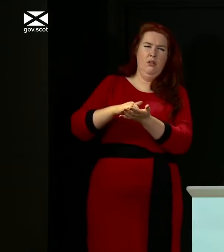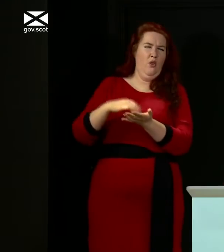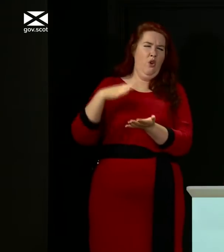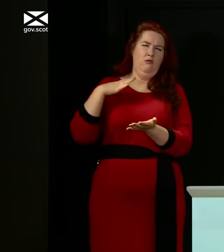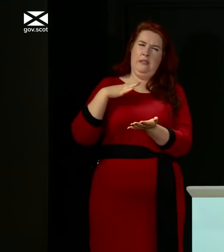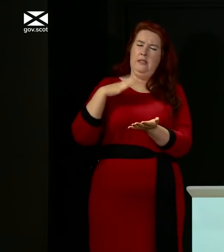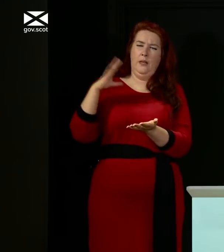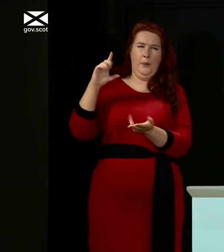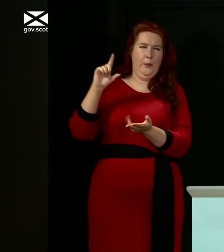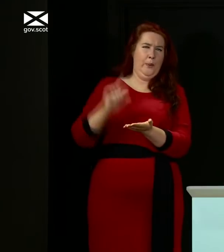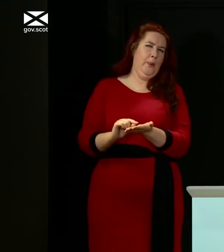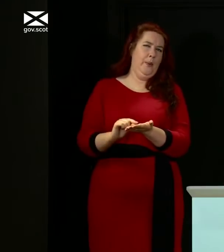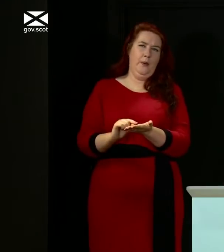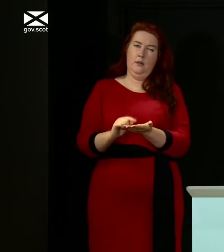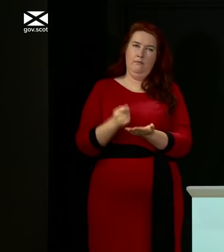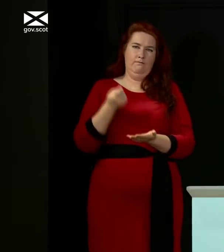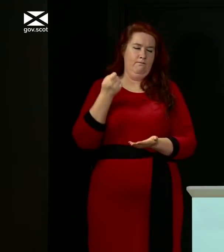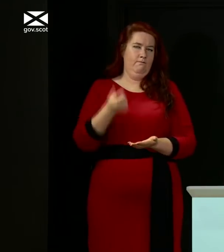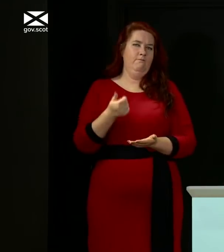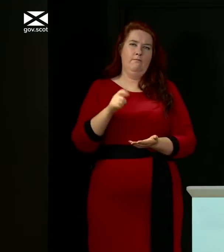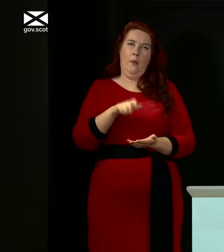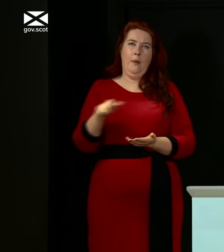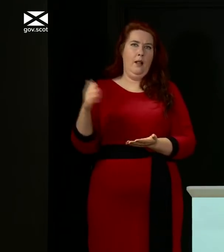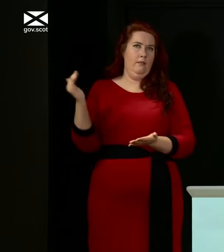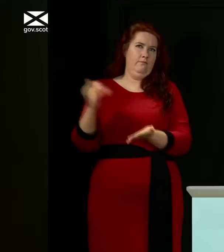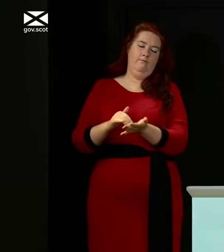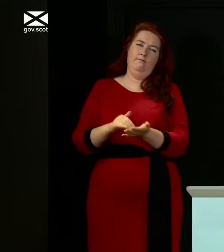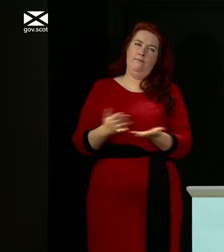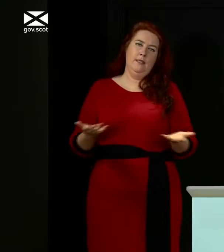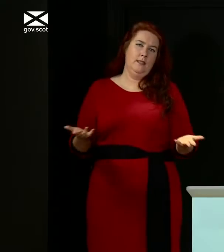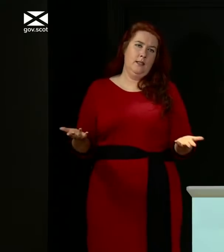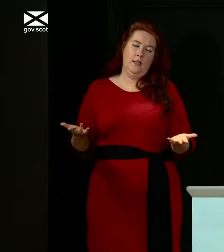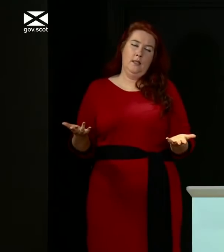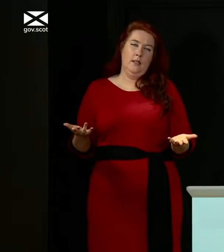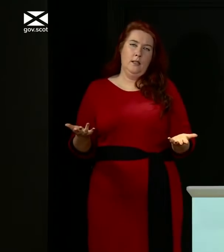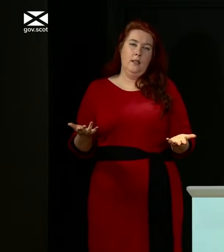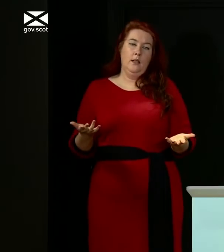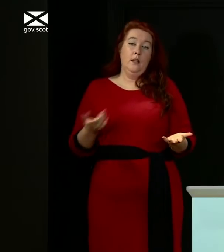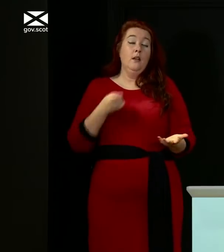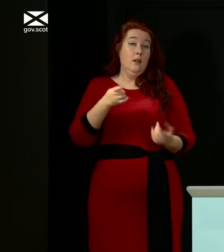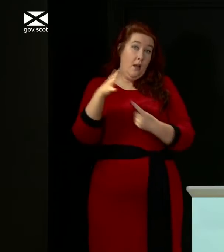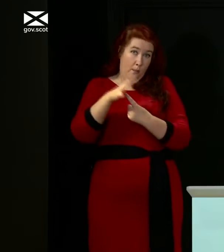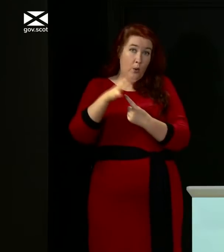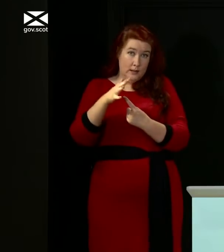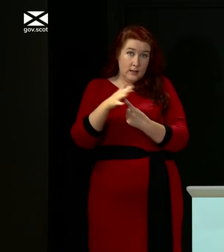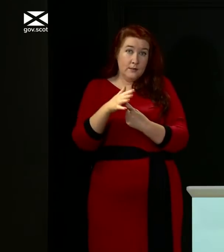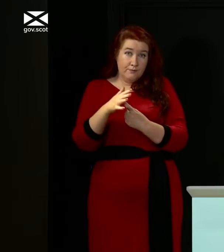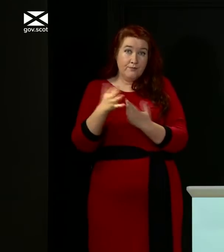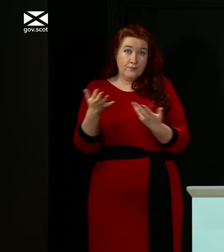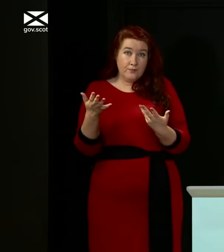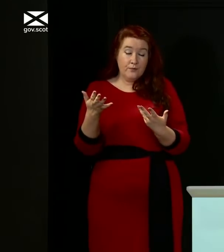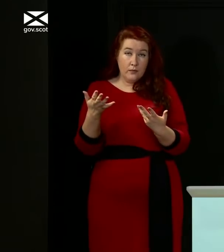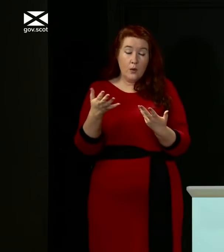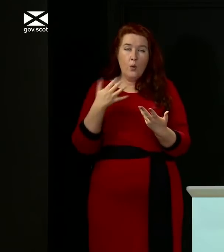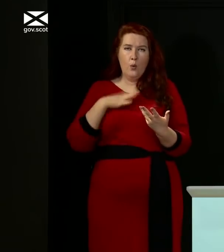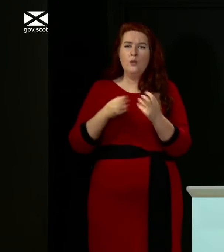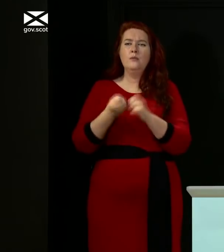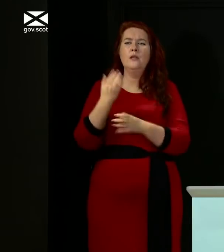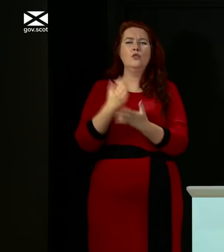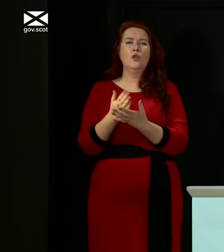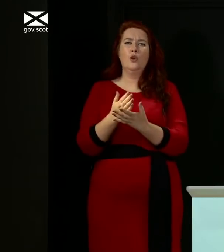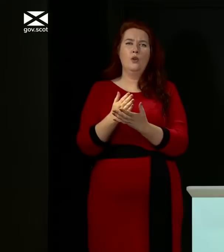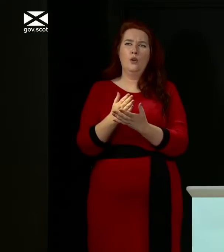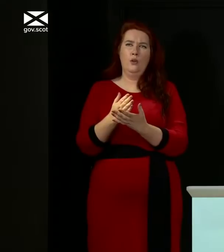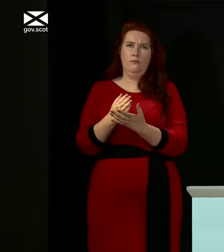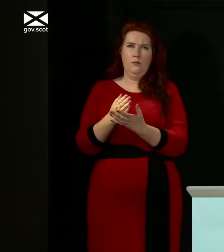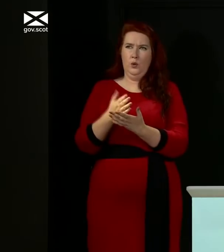has really, really plummeted, and that's certainly important, and we want to make sure that we are not allowing new